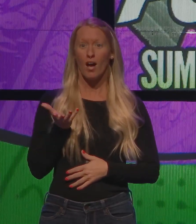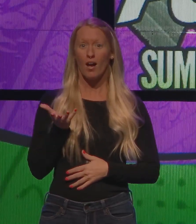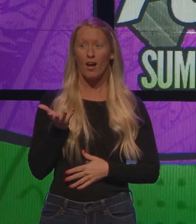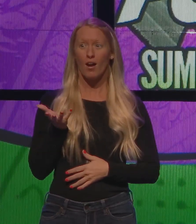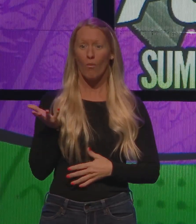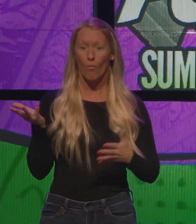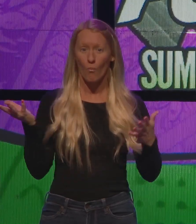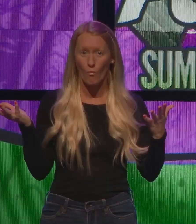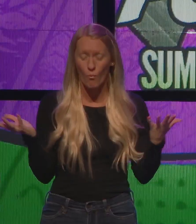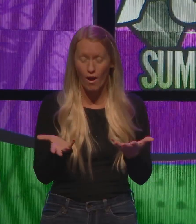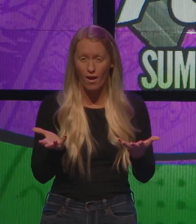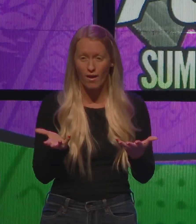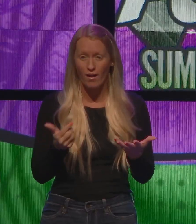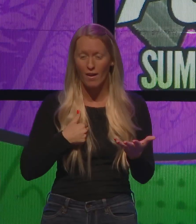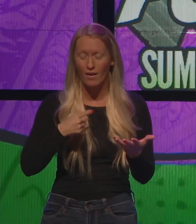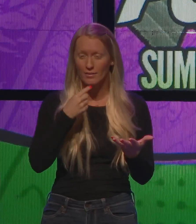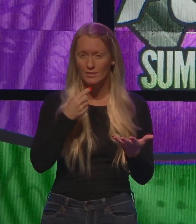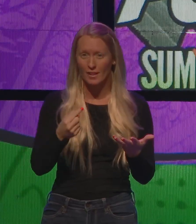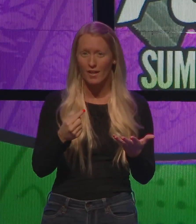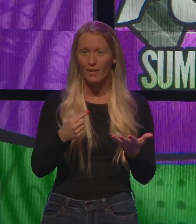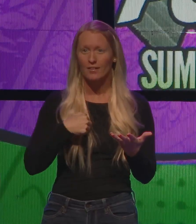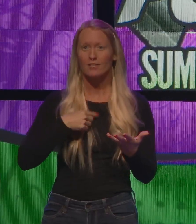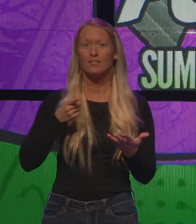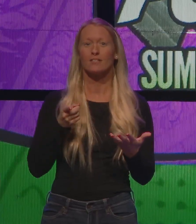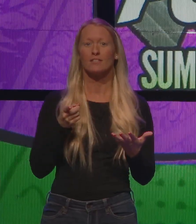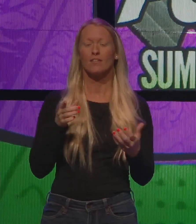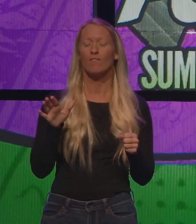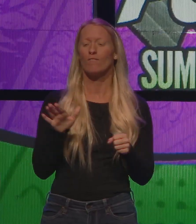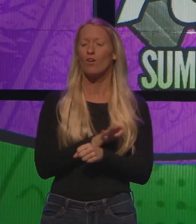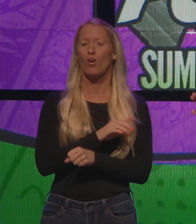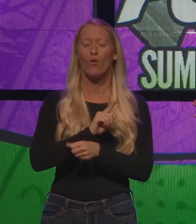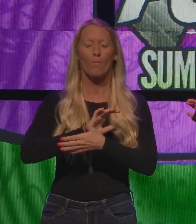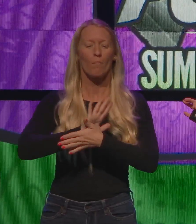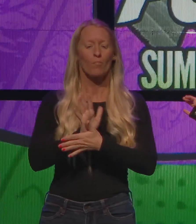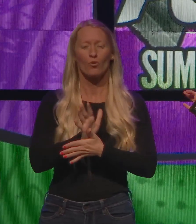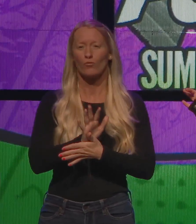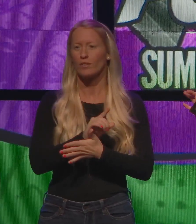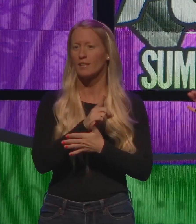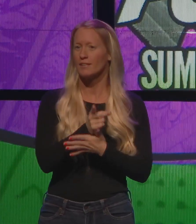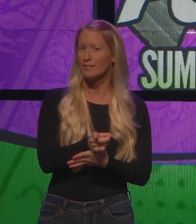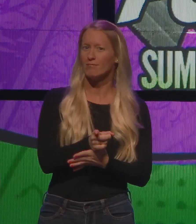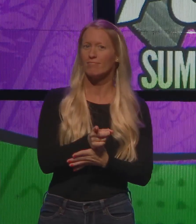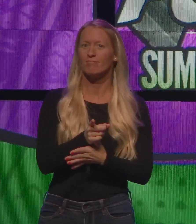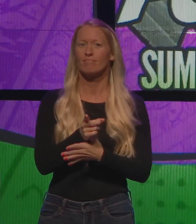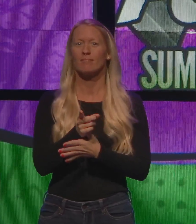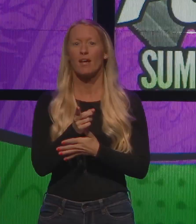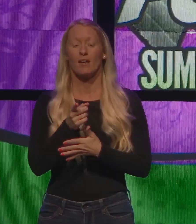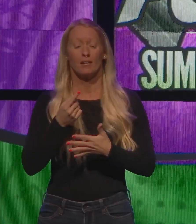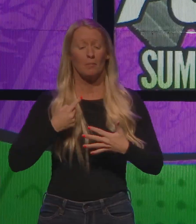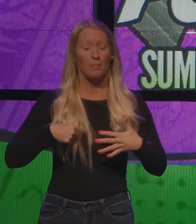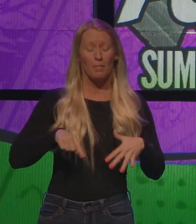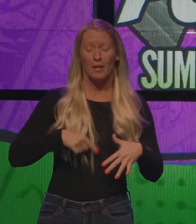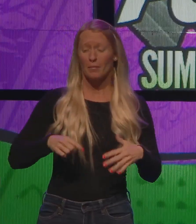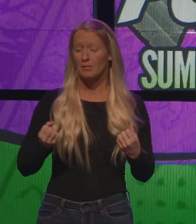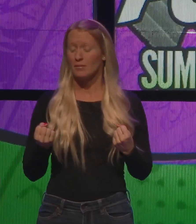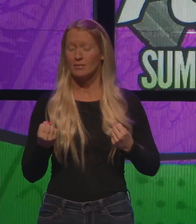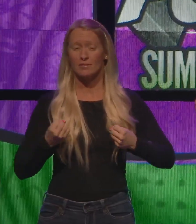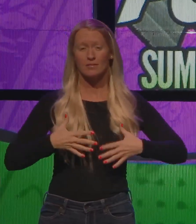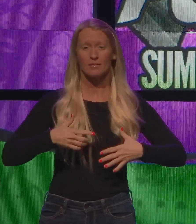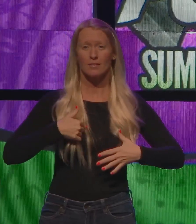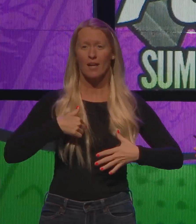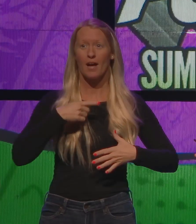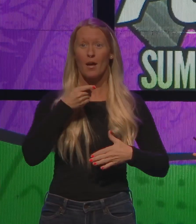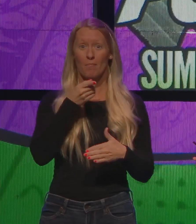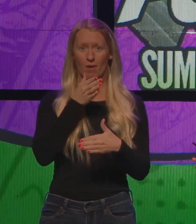what? And full-on movie scene panic. I am humbled to